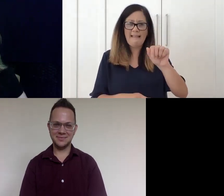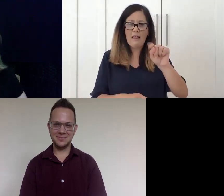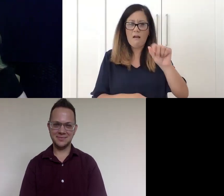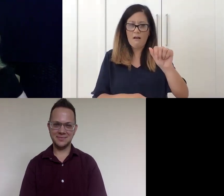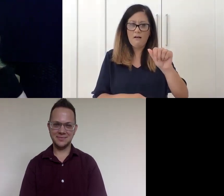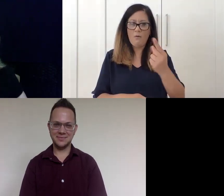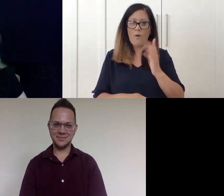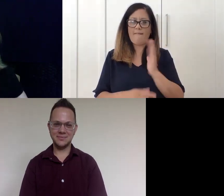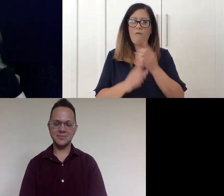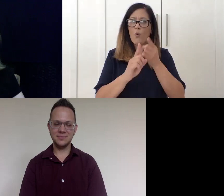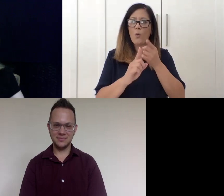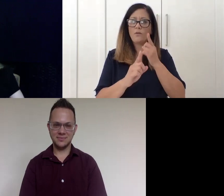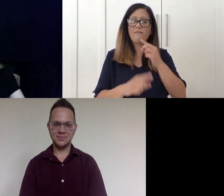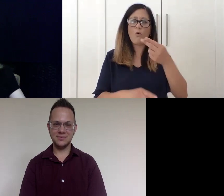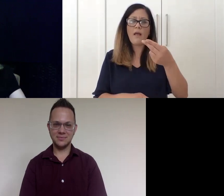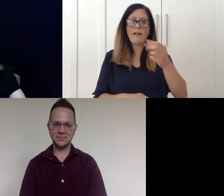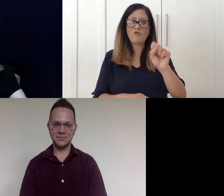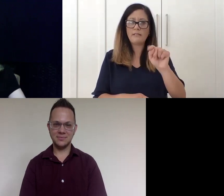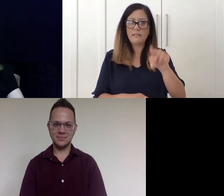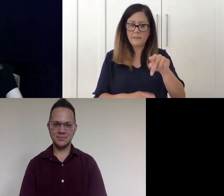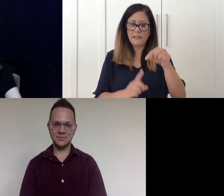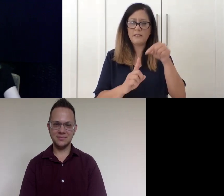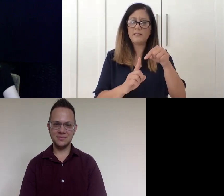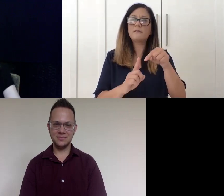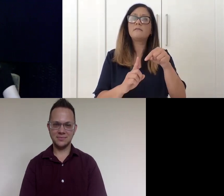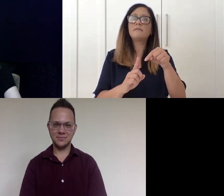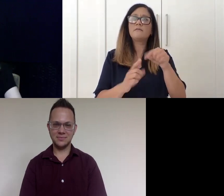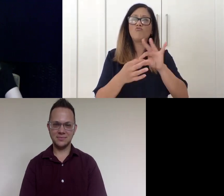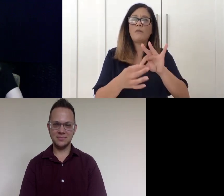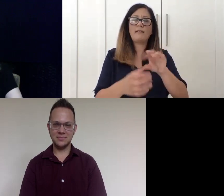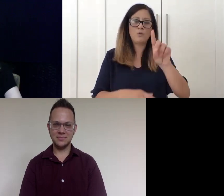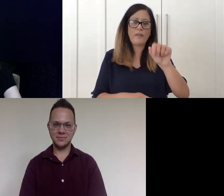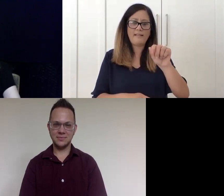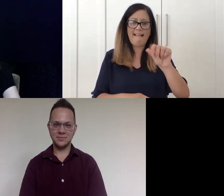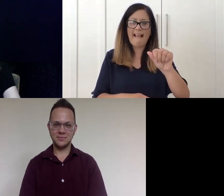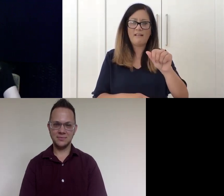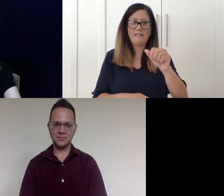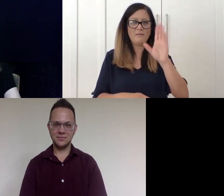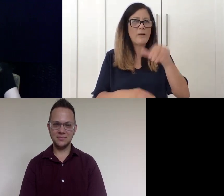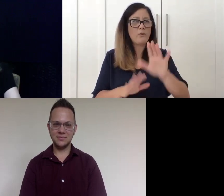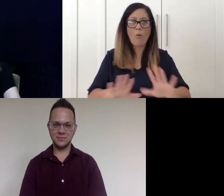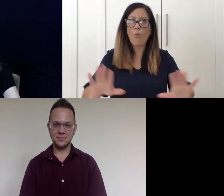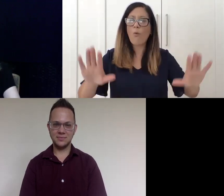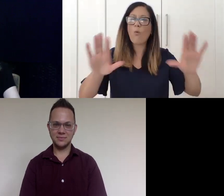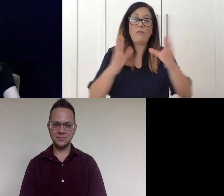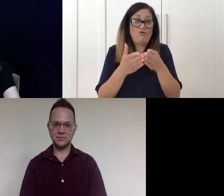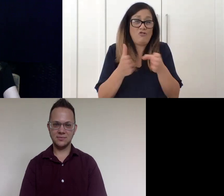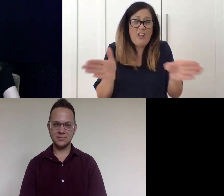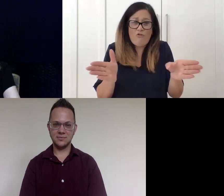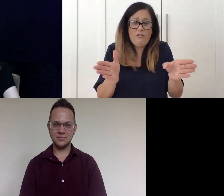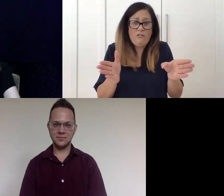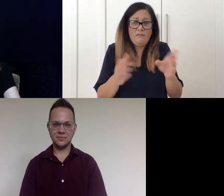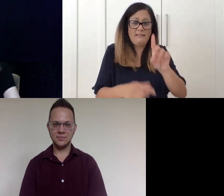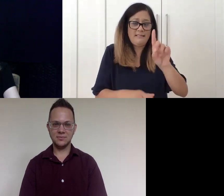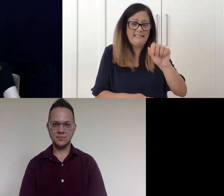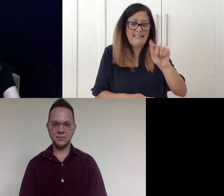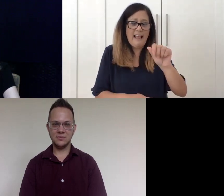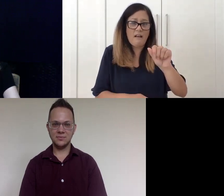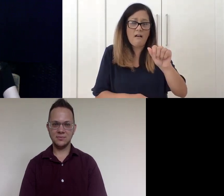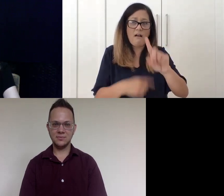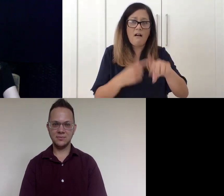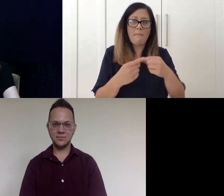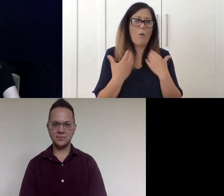You mentioned data, and I wanted to tell you that one of the goals of HSTP is to collect data